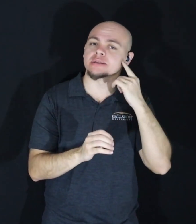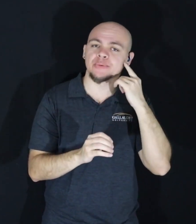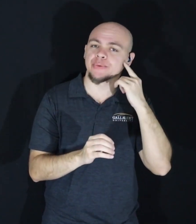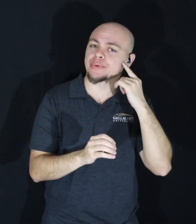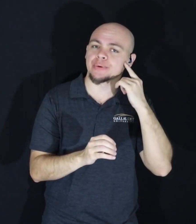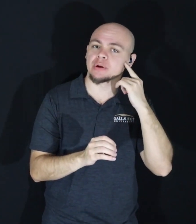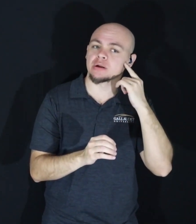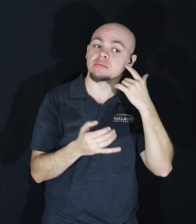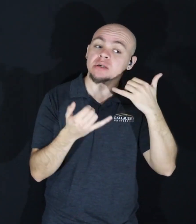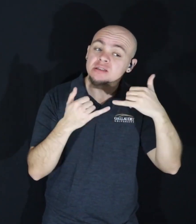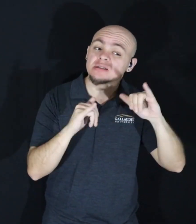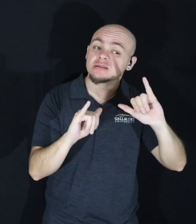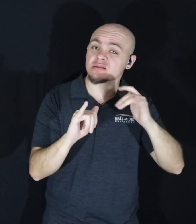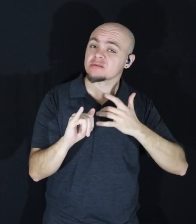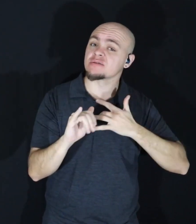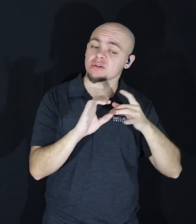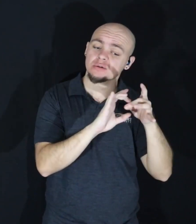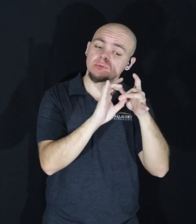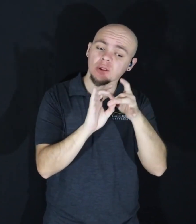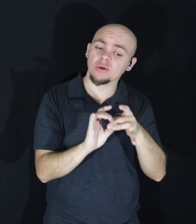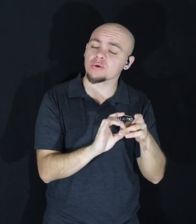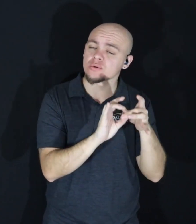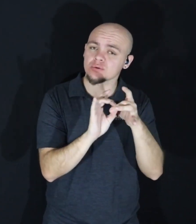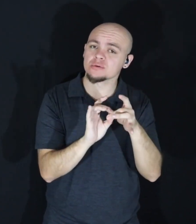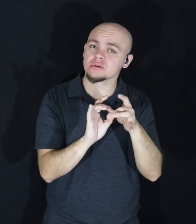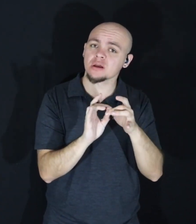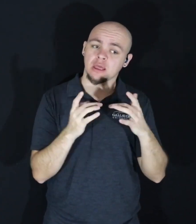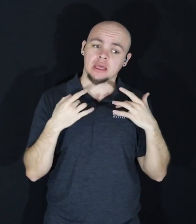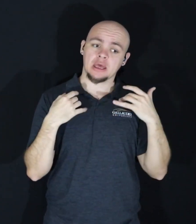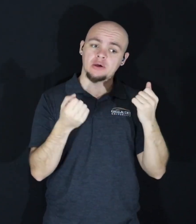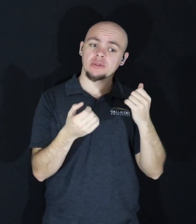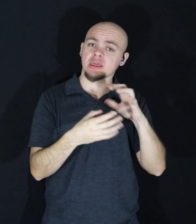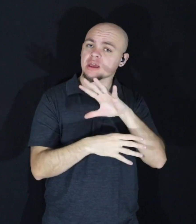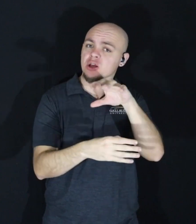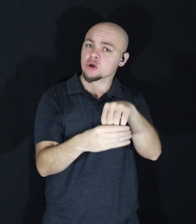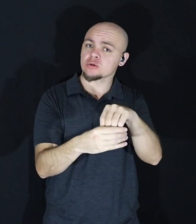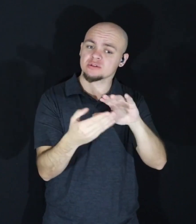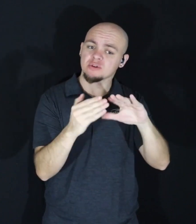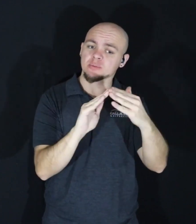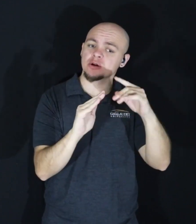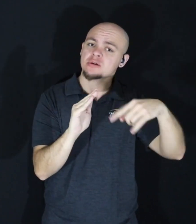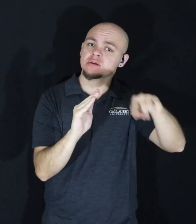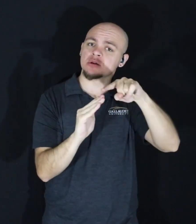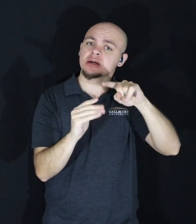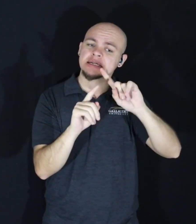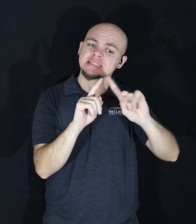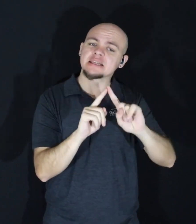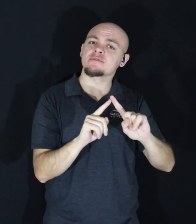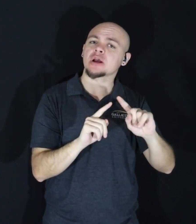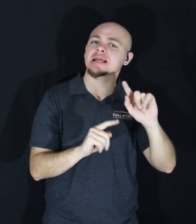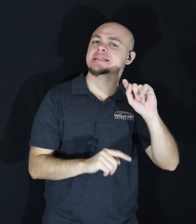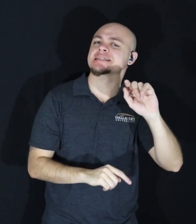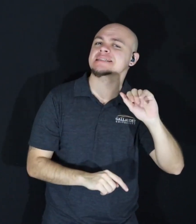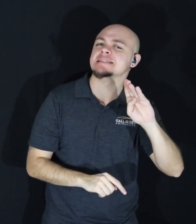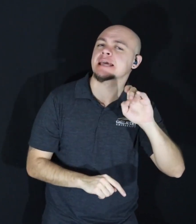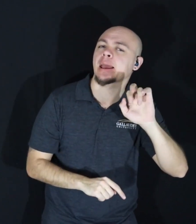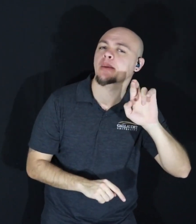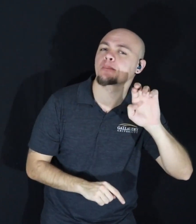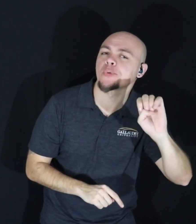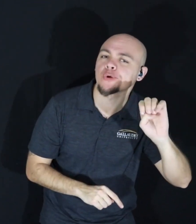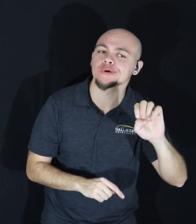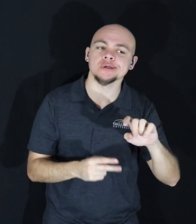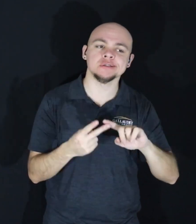But we still belong. Healthy and inclusive communities make space for those different timbres, those different voices, those different